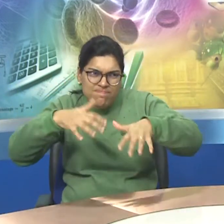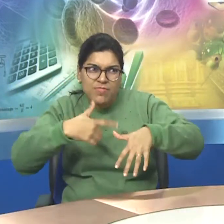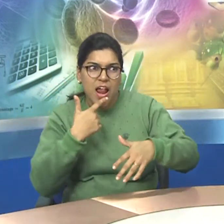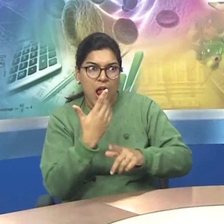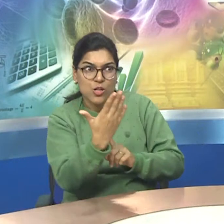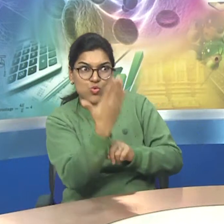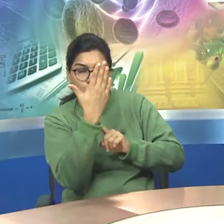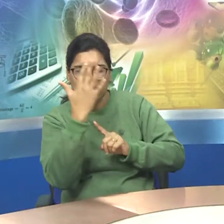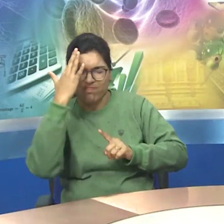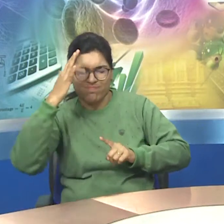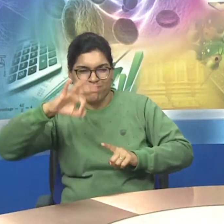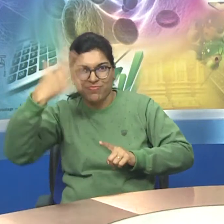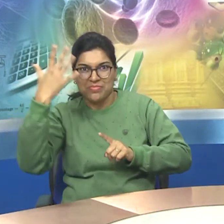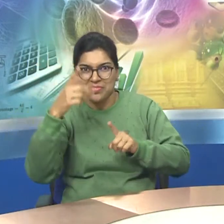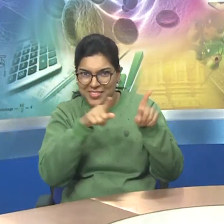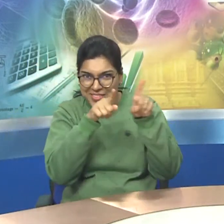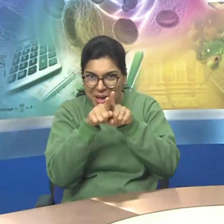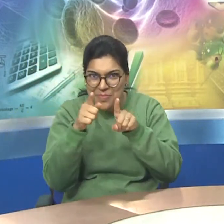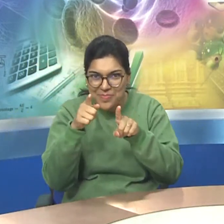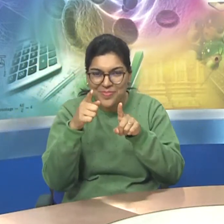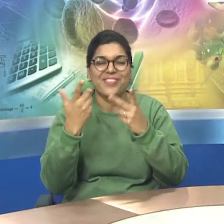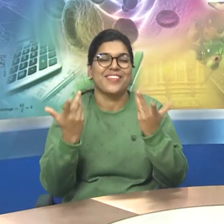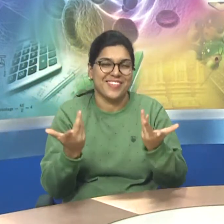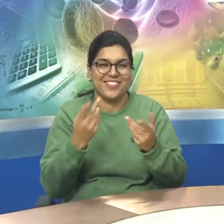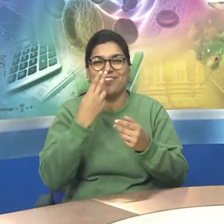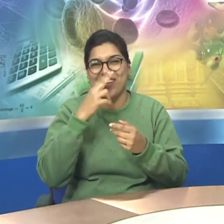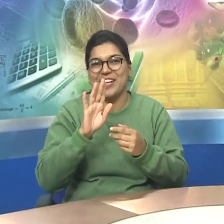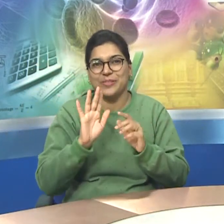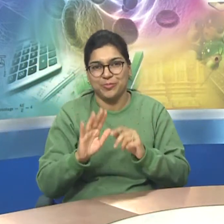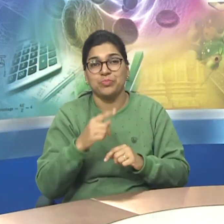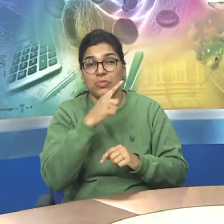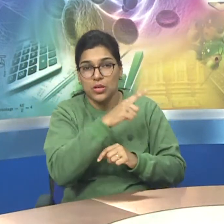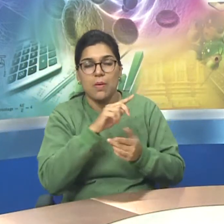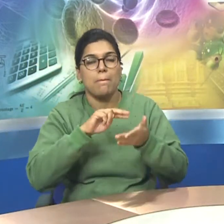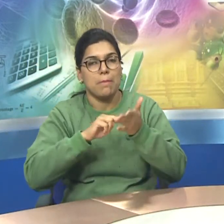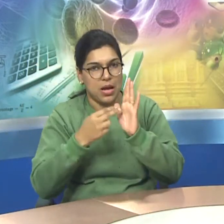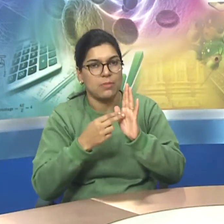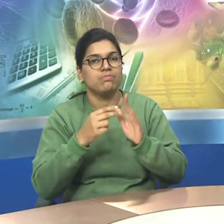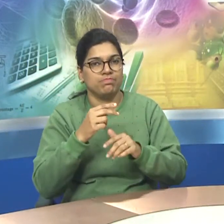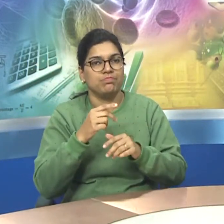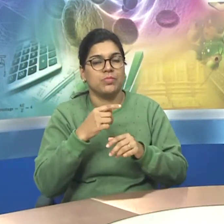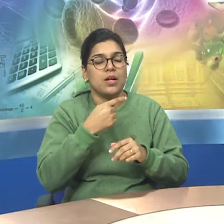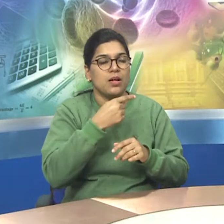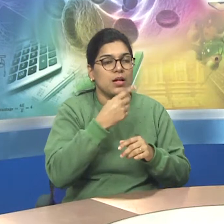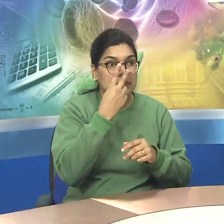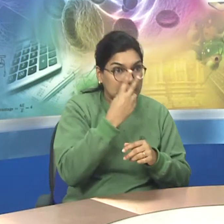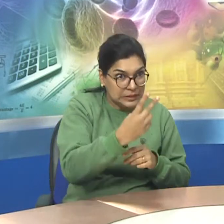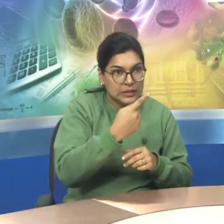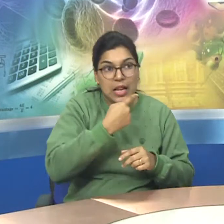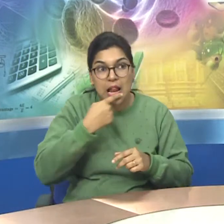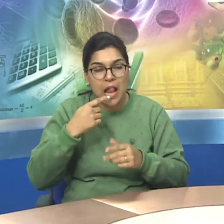We all know that showing red things to the bull makes the bull angry.